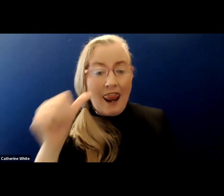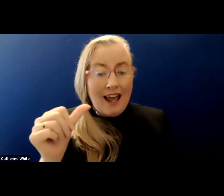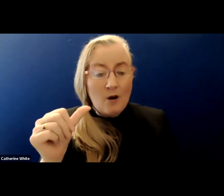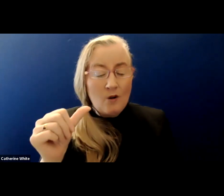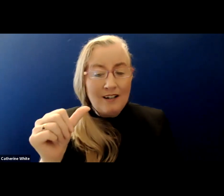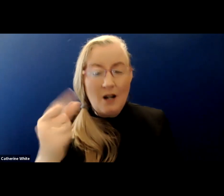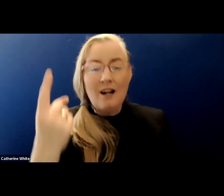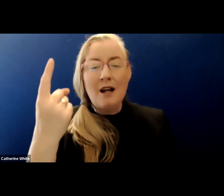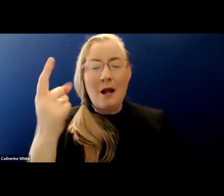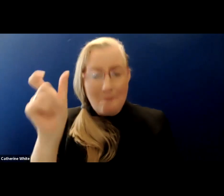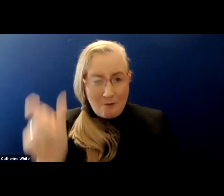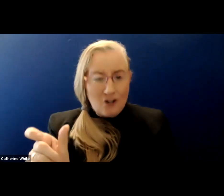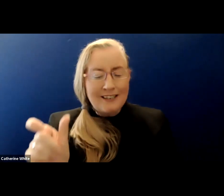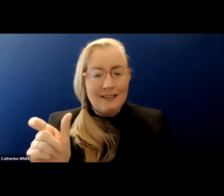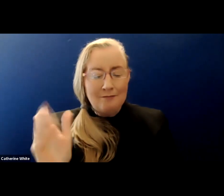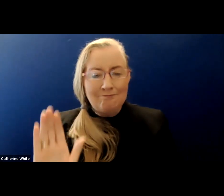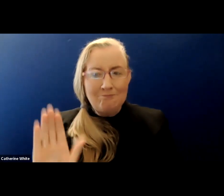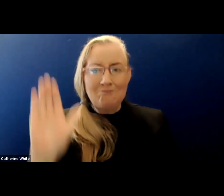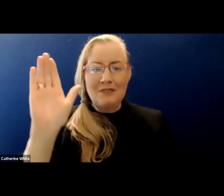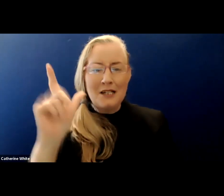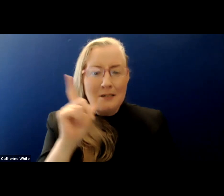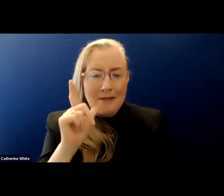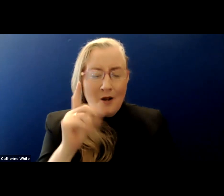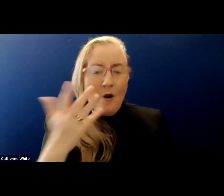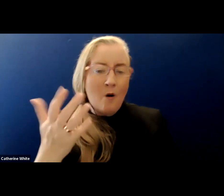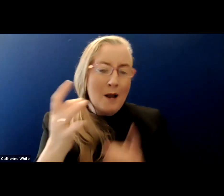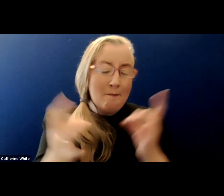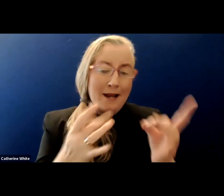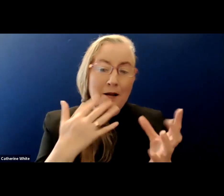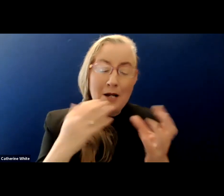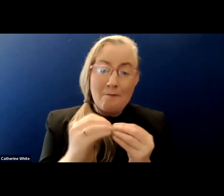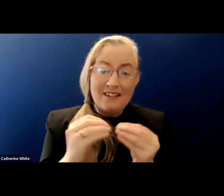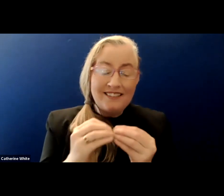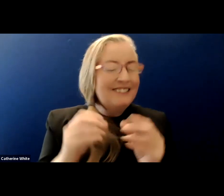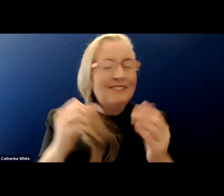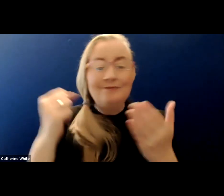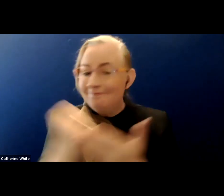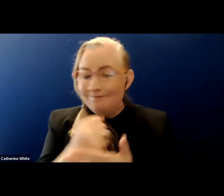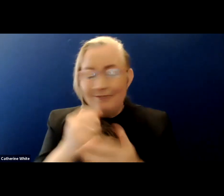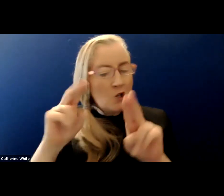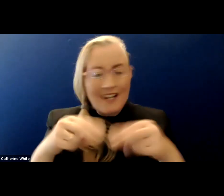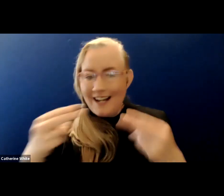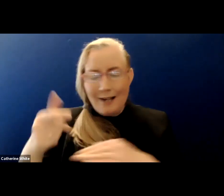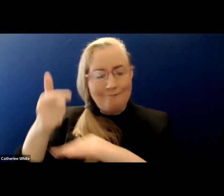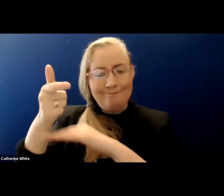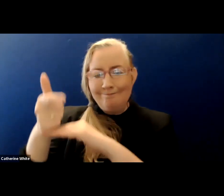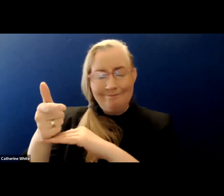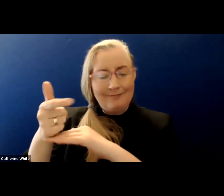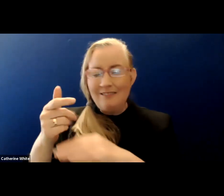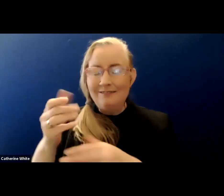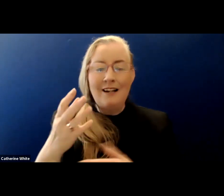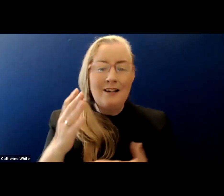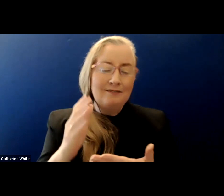an individual to speak and to raise the question or to make the comment. Unfortunately, you won't be able to turn on your microphones because it's a